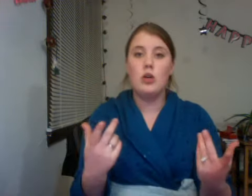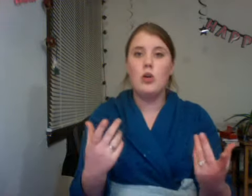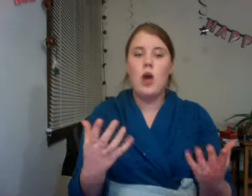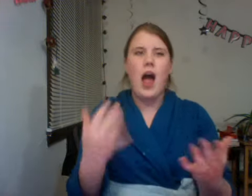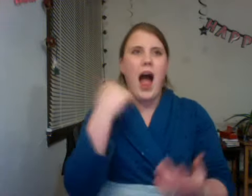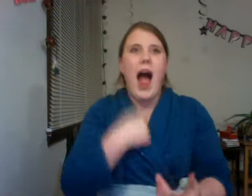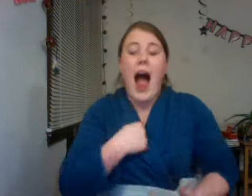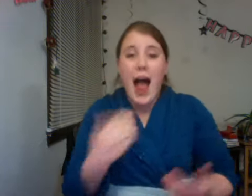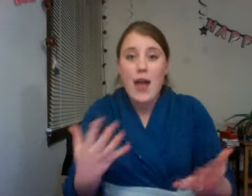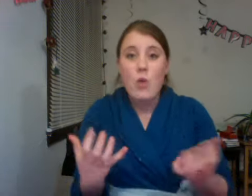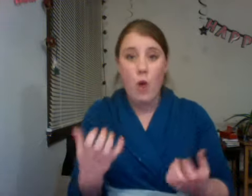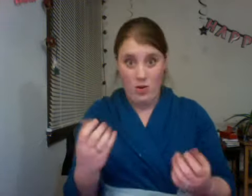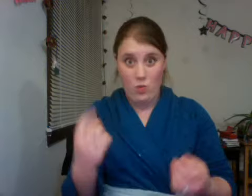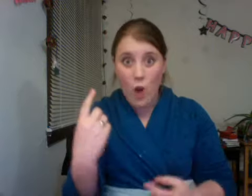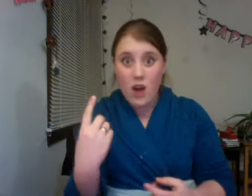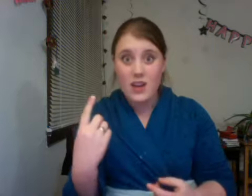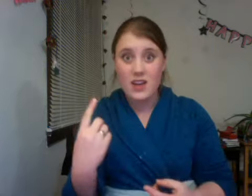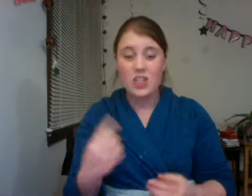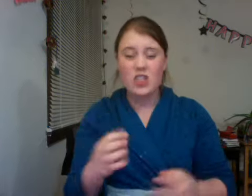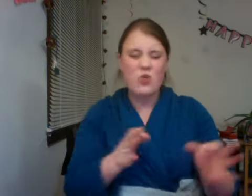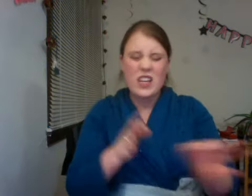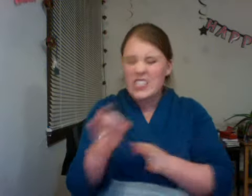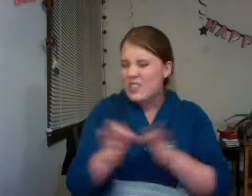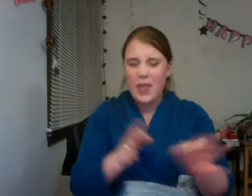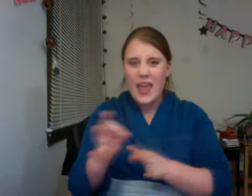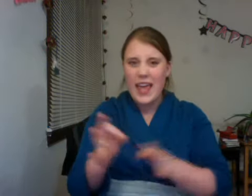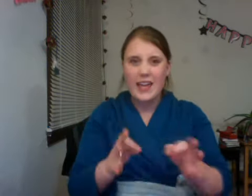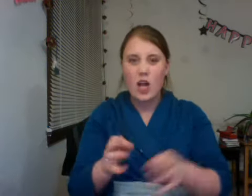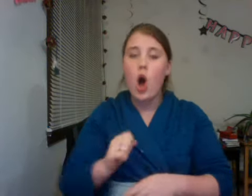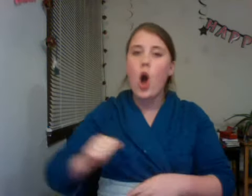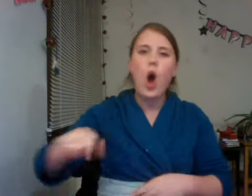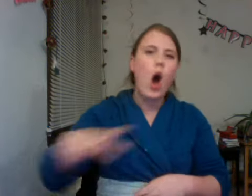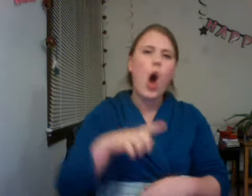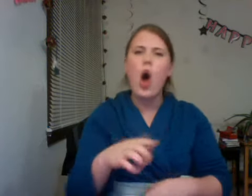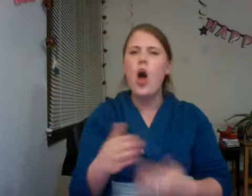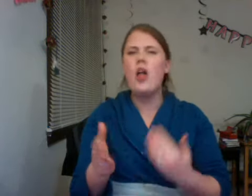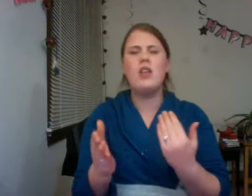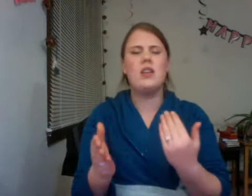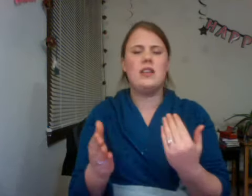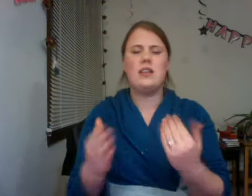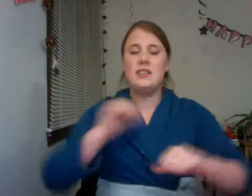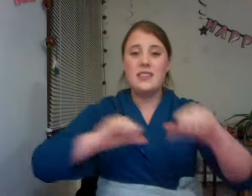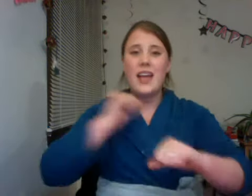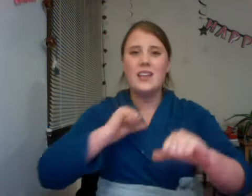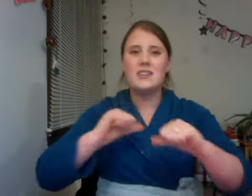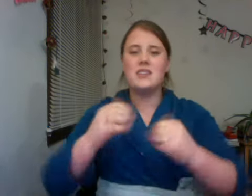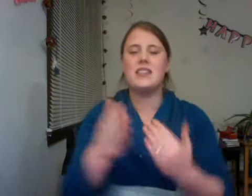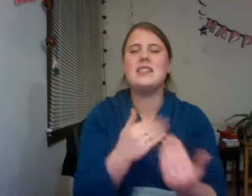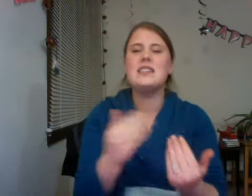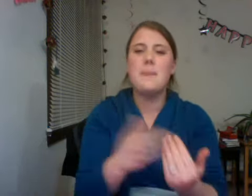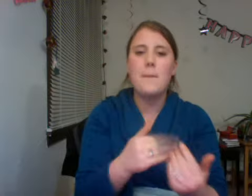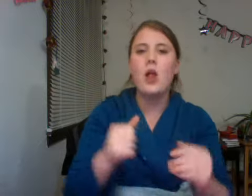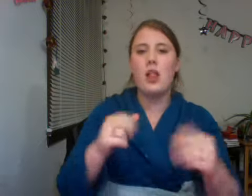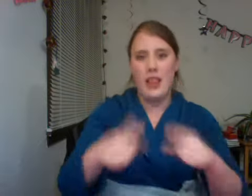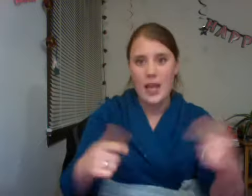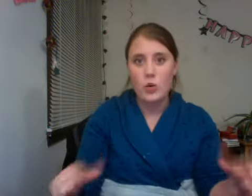think of in simple language any middle schooler can understand. And I myself spend